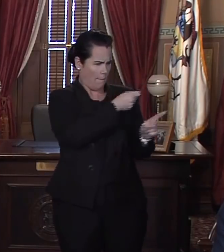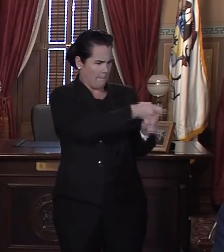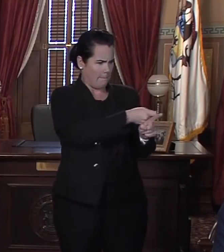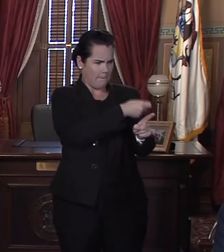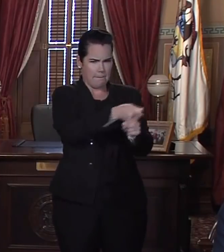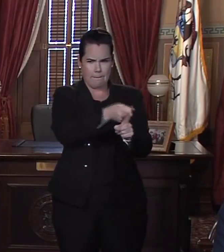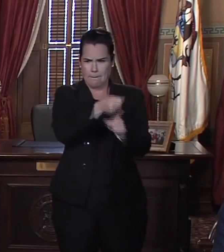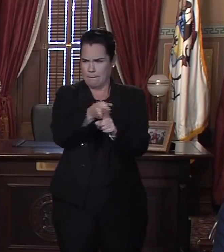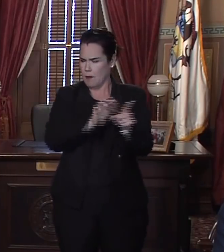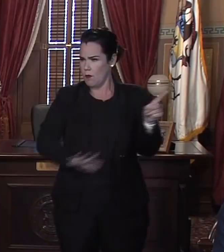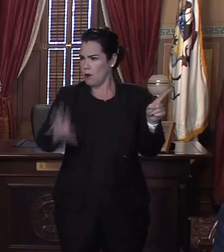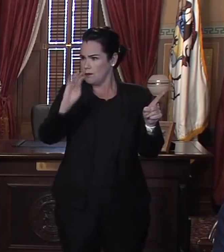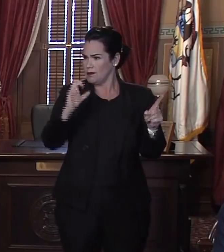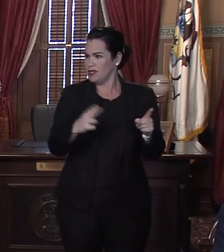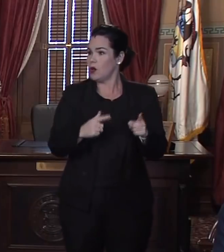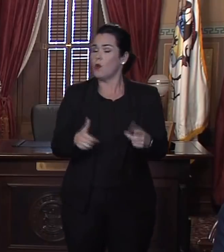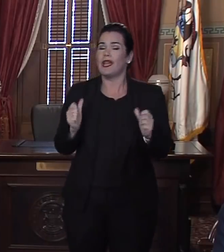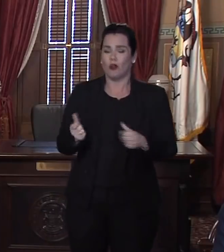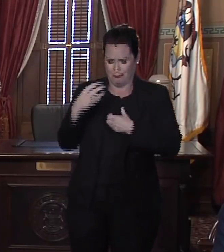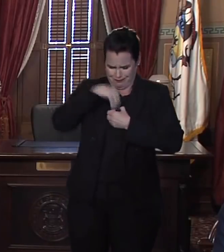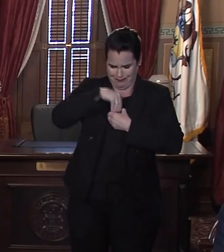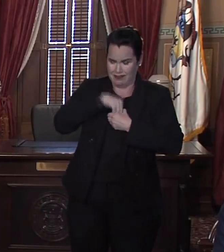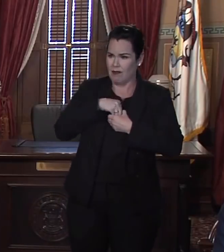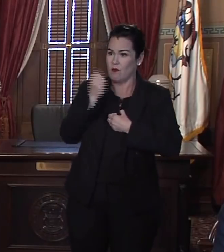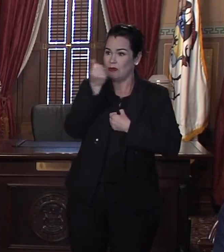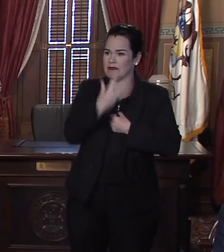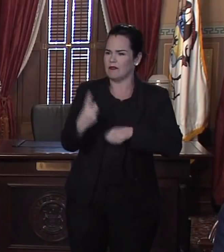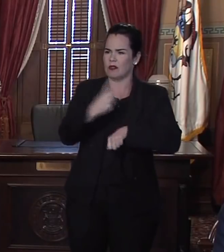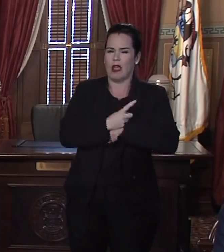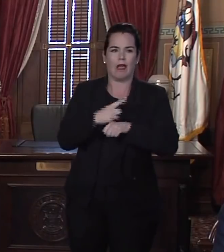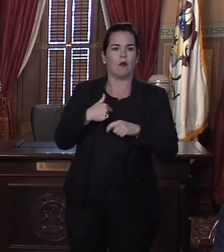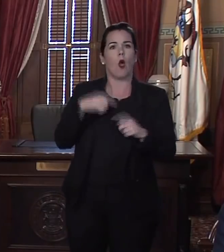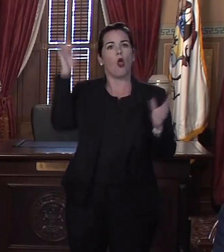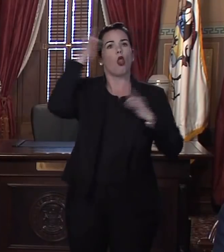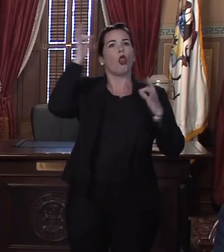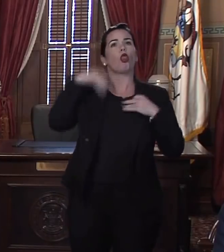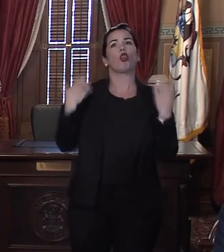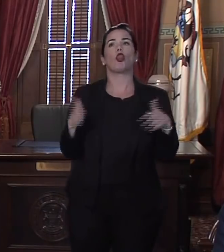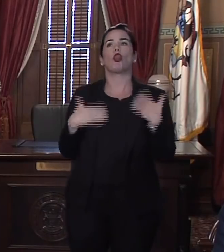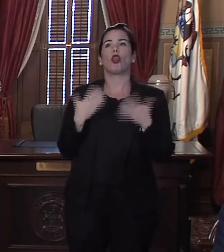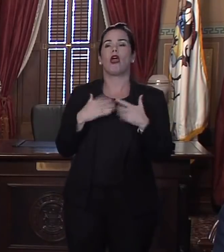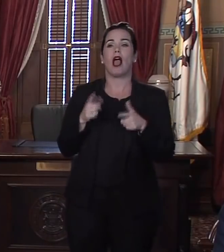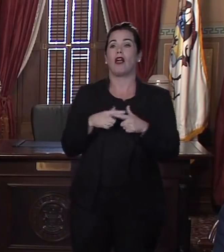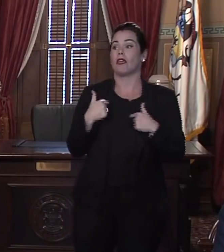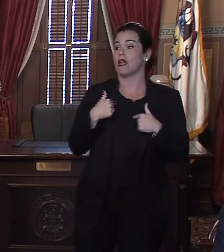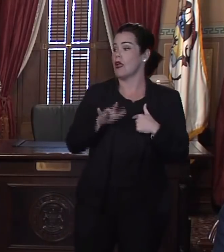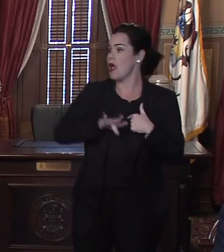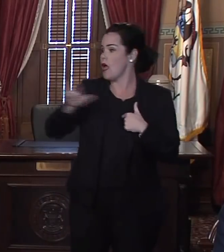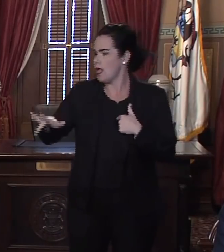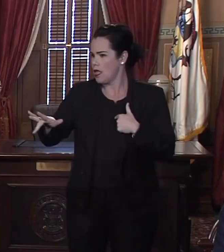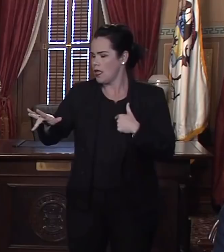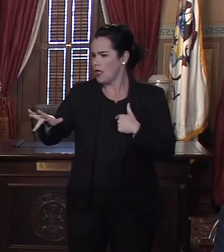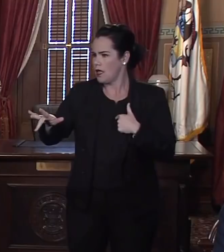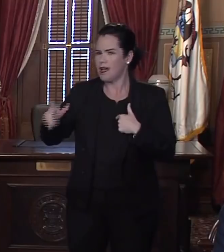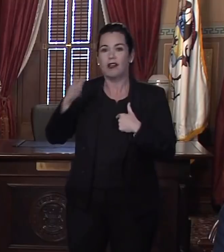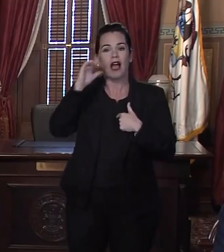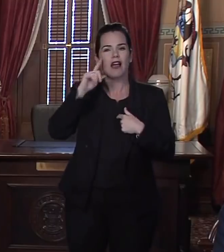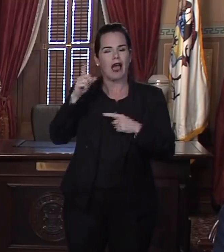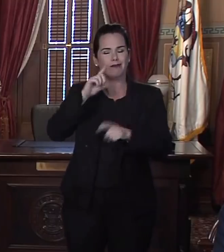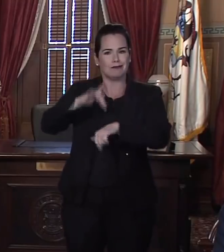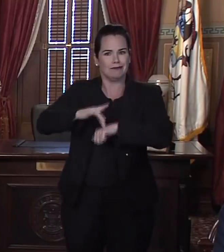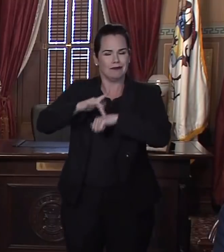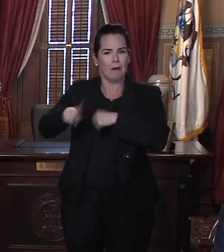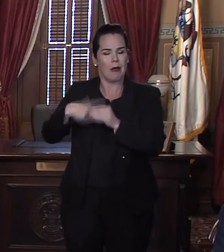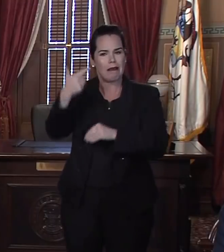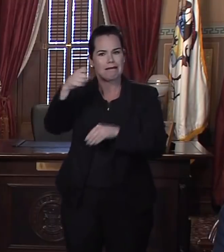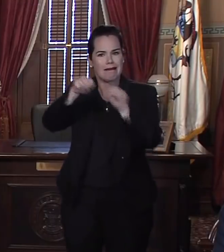state. We can be carrying it for days without even knowing it. One person touching, I keep focusing on the gas station,